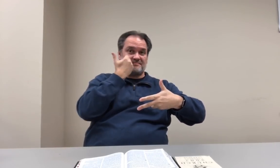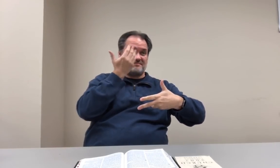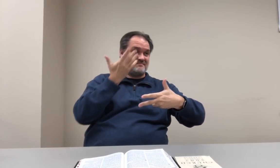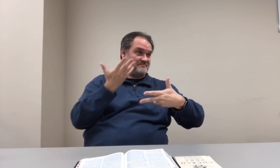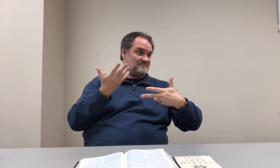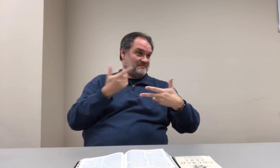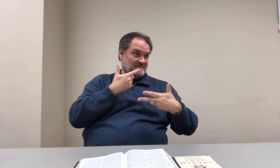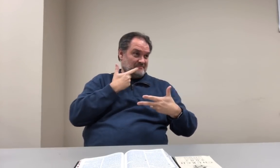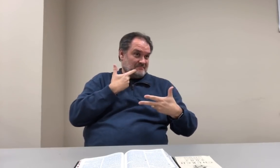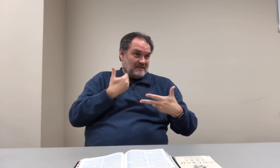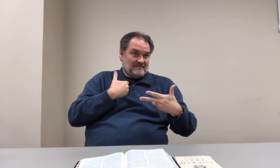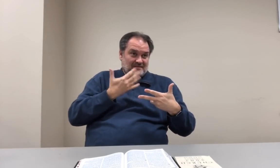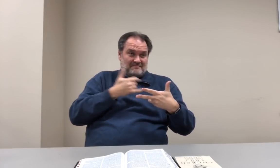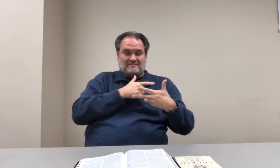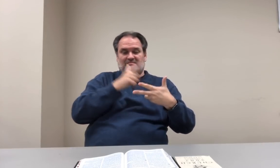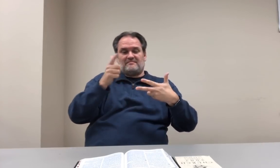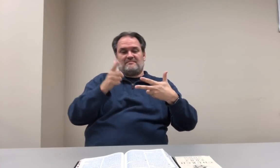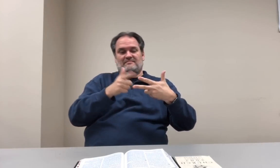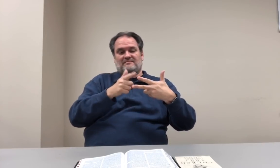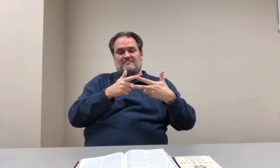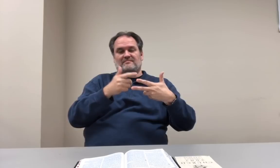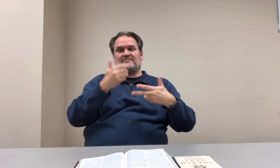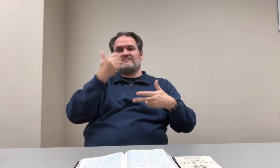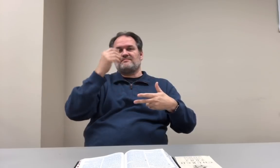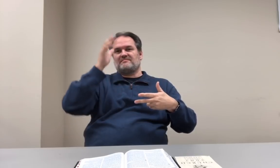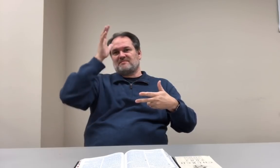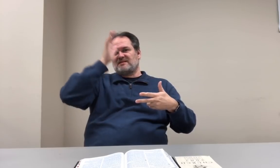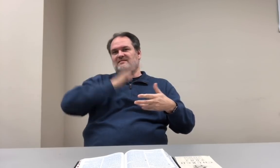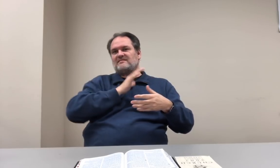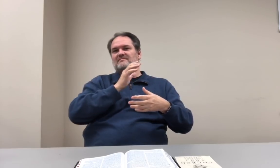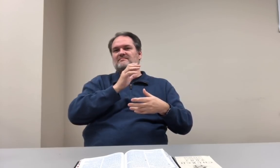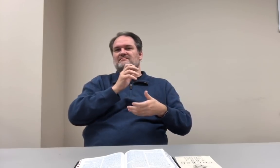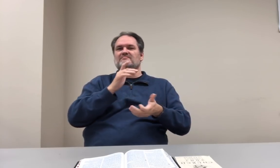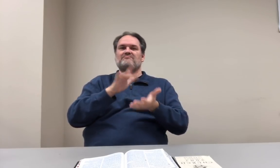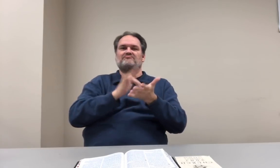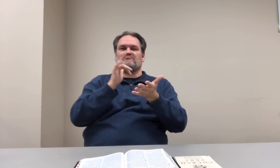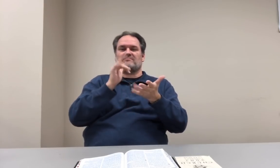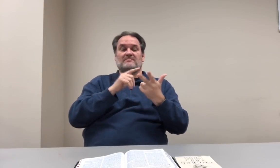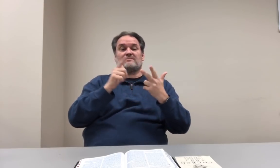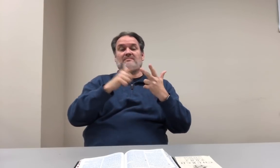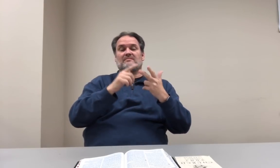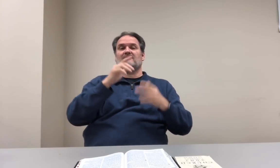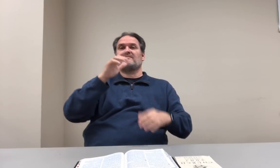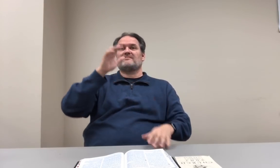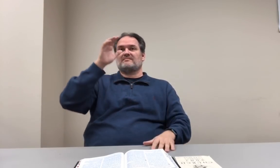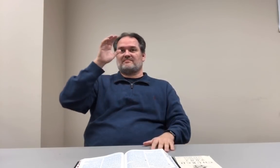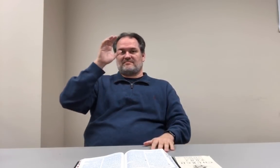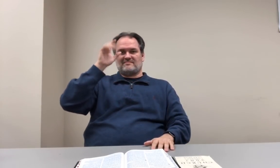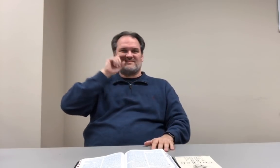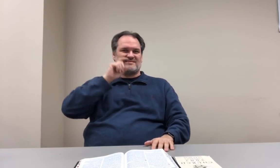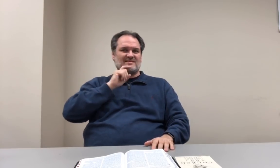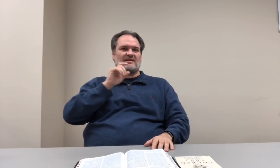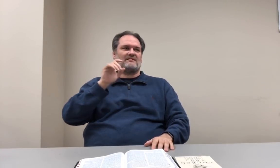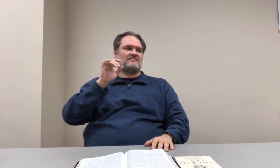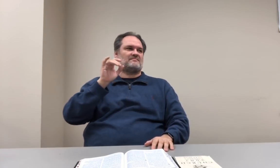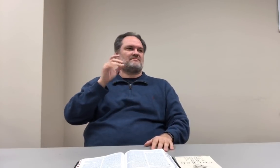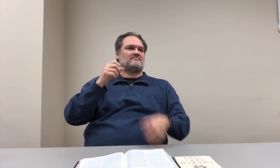alluded to this last week as he was talking about God's infinity. And it's true again tonight. You can look at